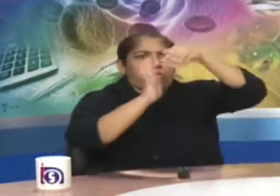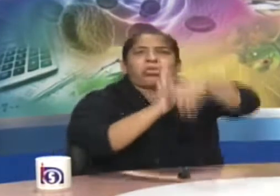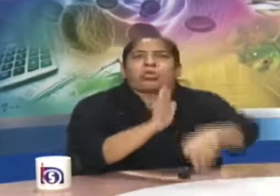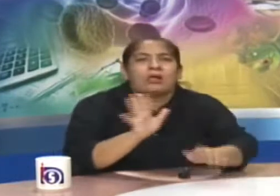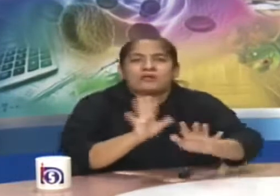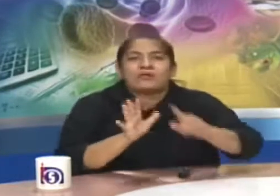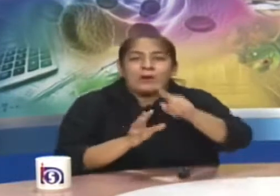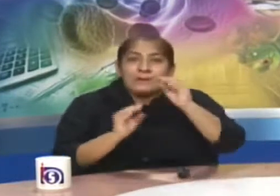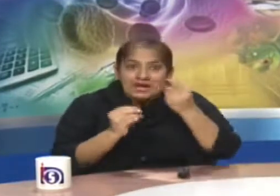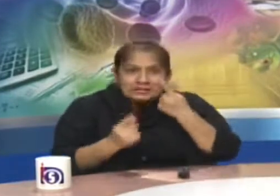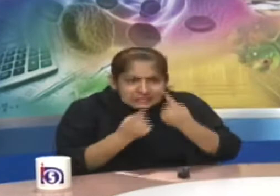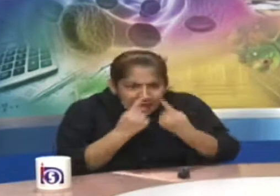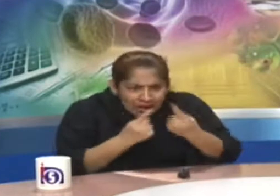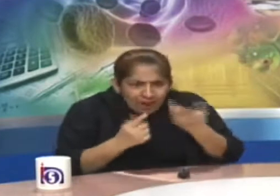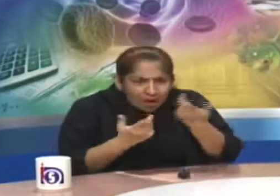changing economy,